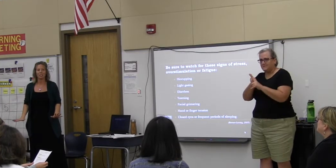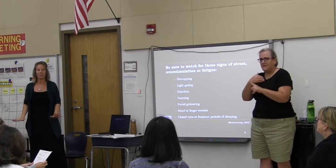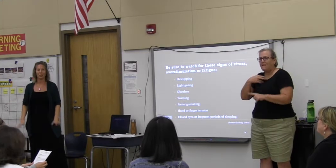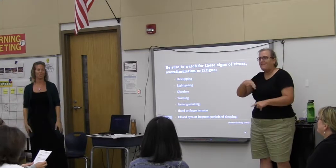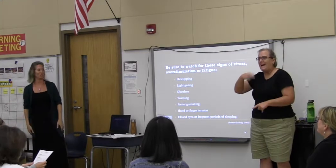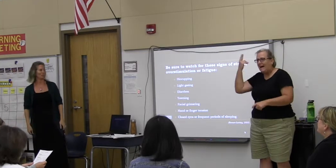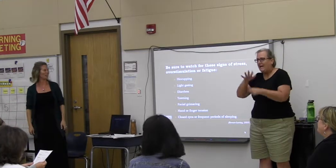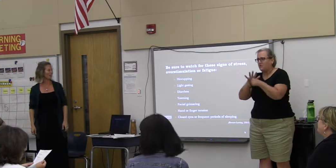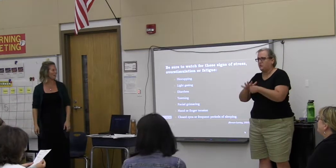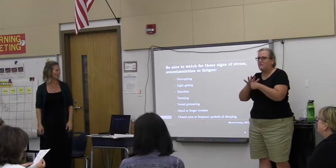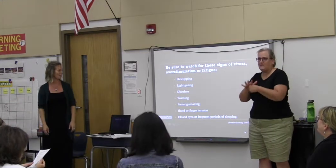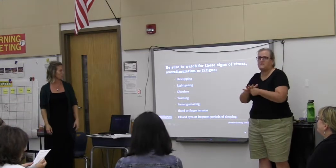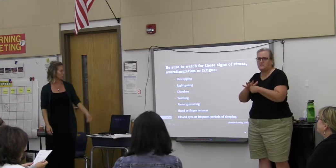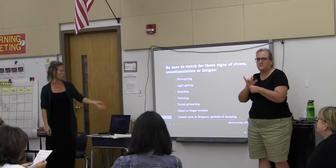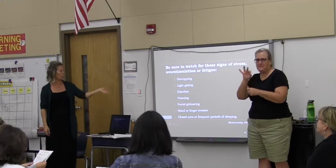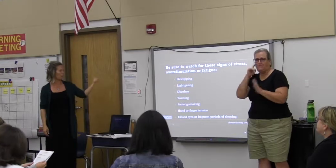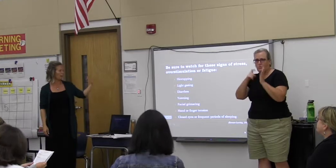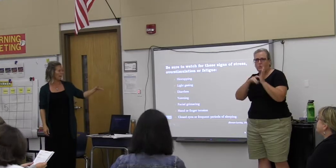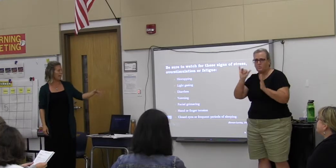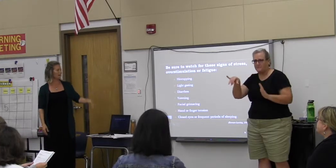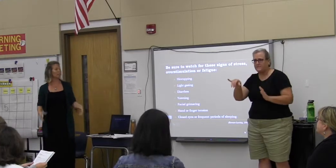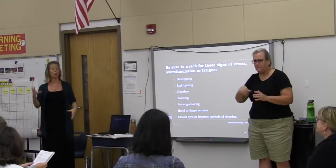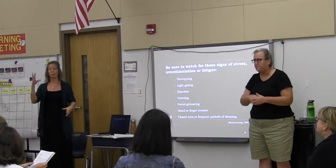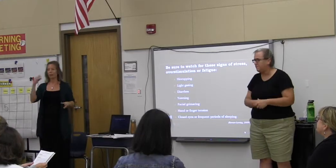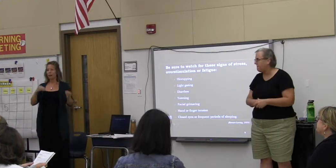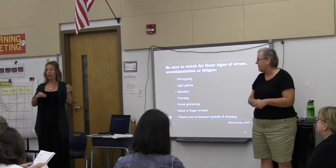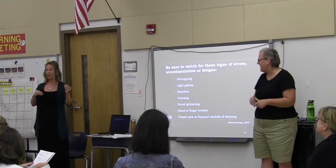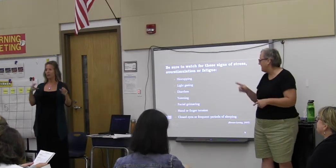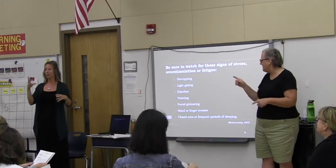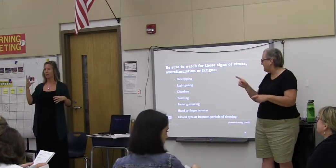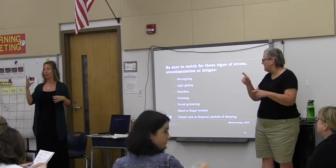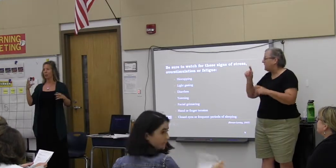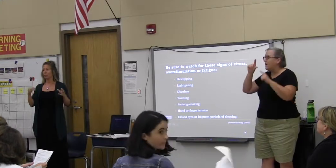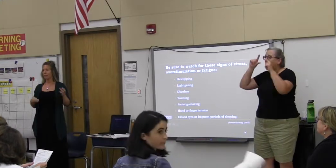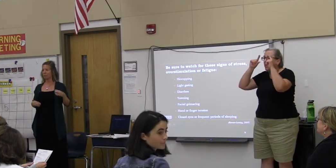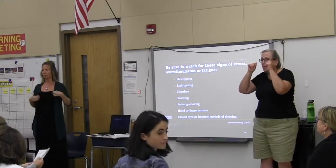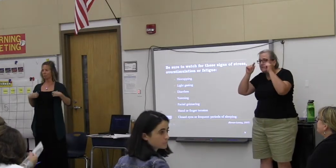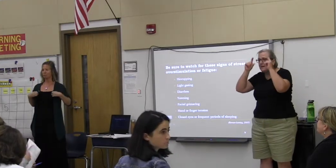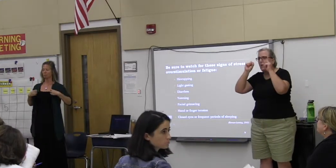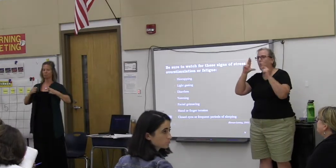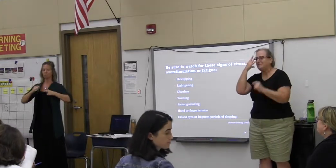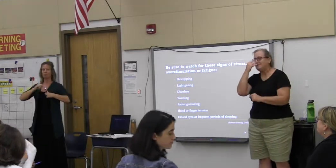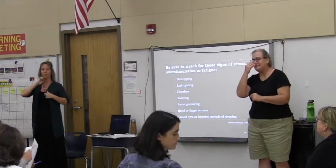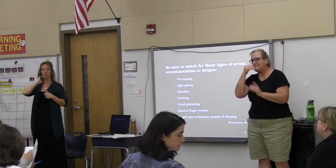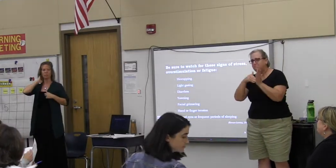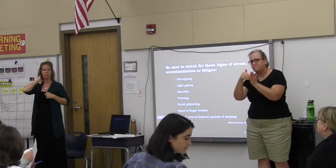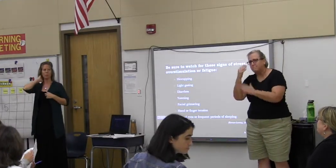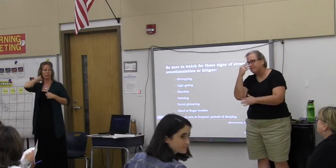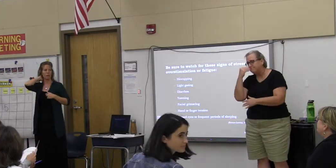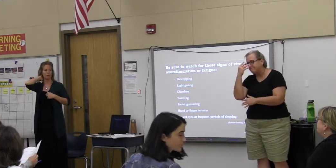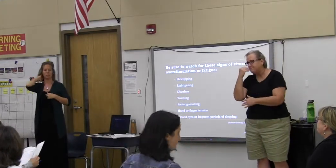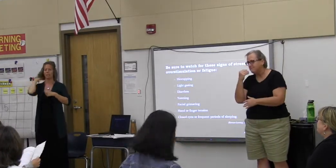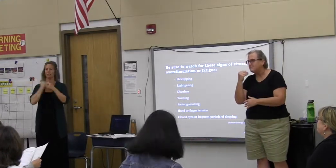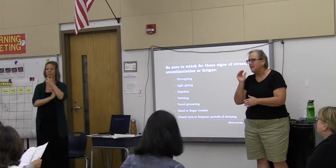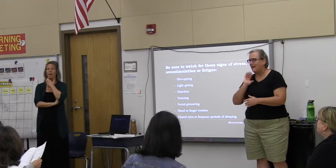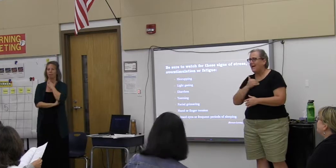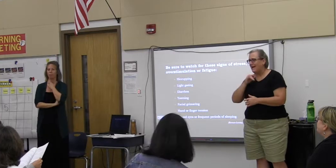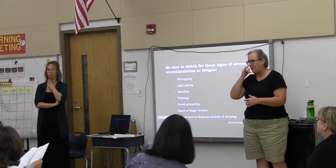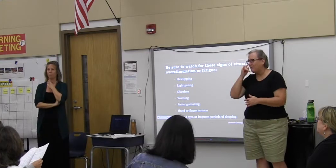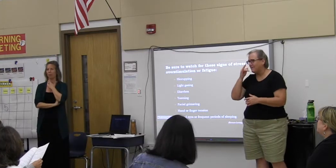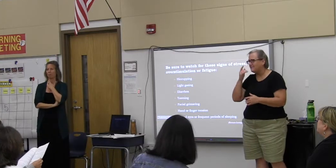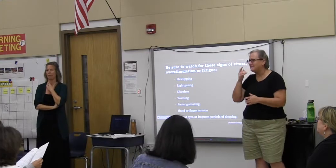high stress situation if you see that going on. And closing their eyes or sleeping. This is one that a lot of our